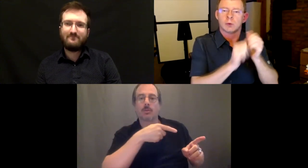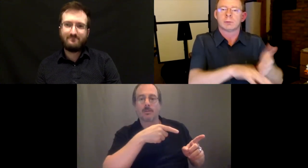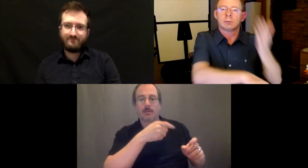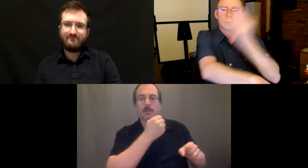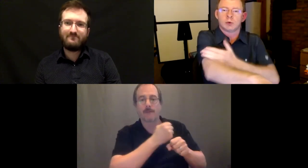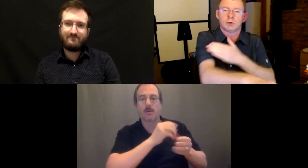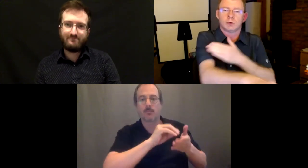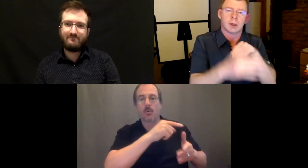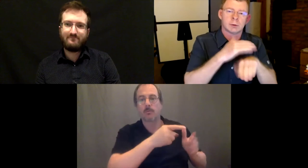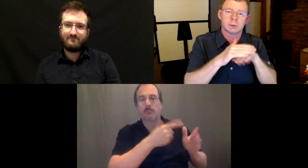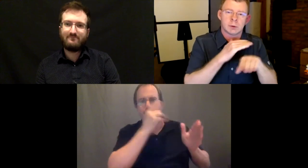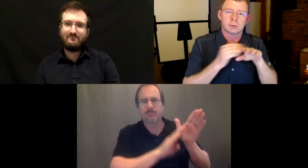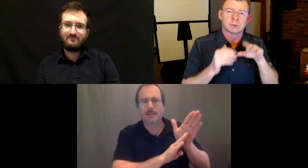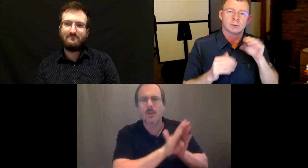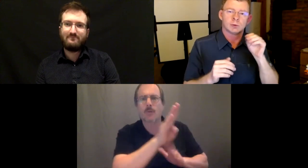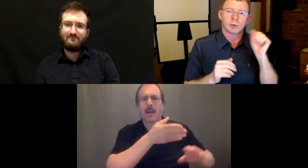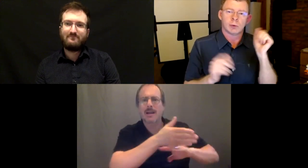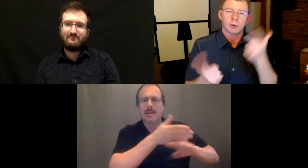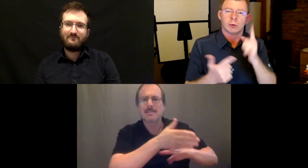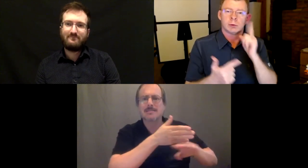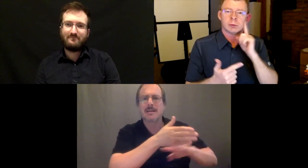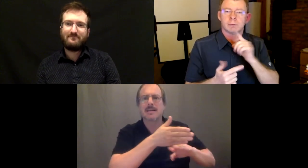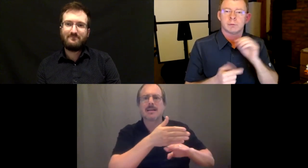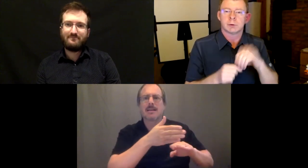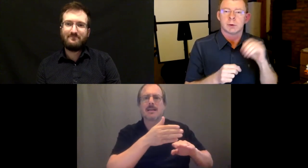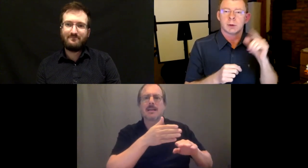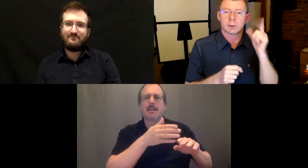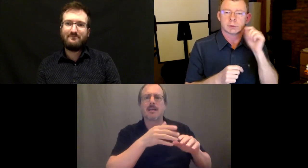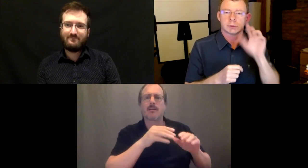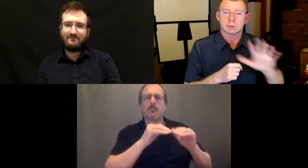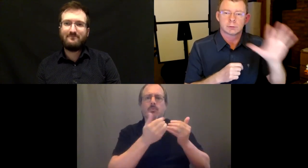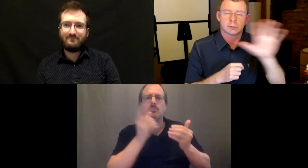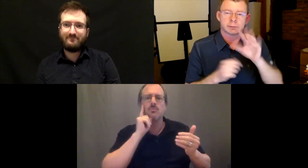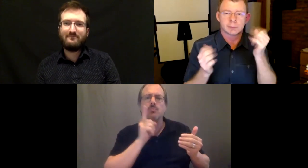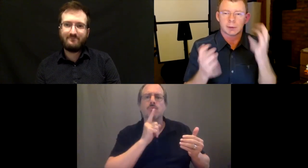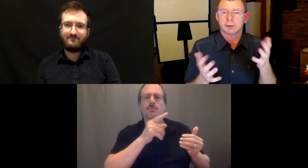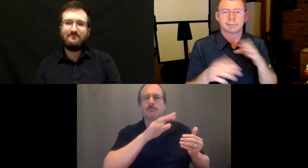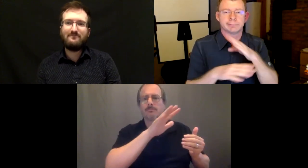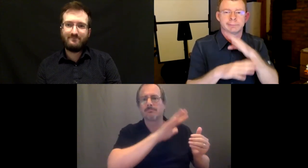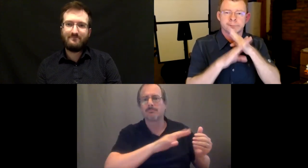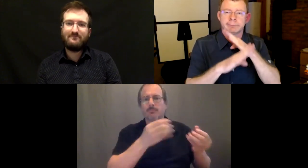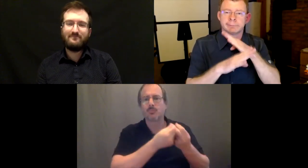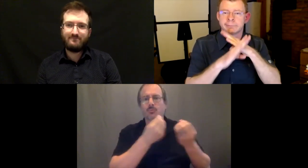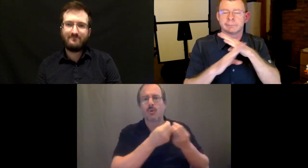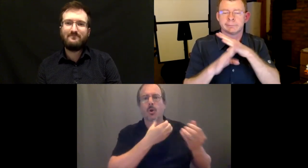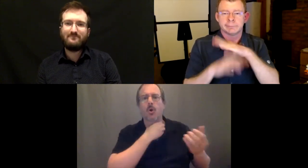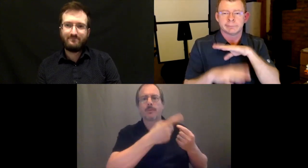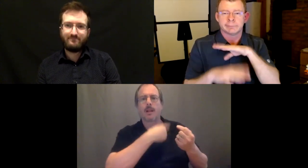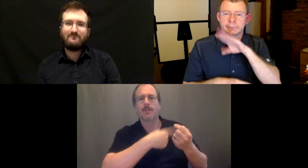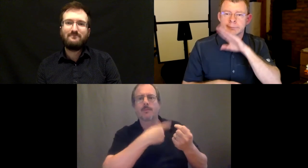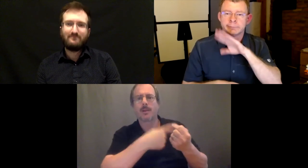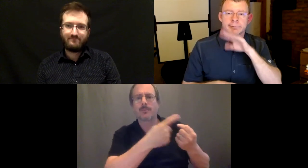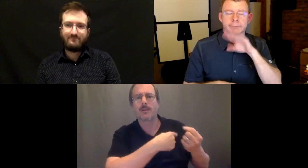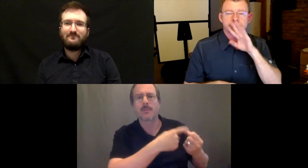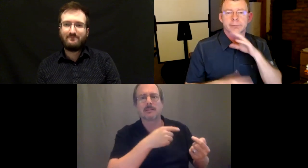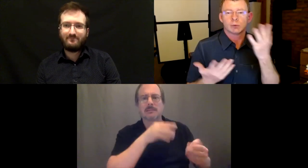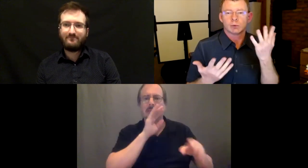GSS, support person to help improve accessibility for all deaf individuals in the Hamilton-Wentworth